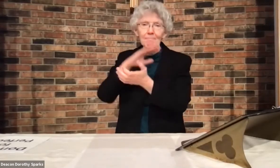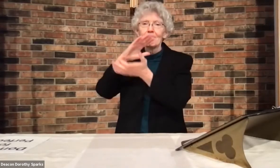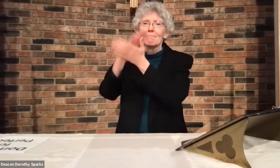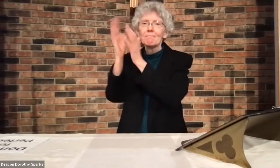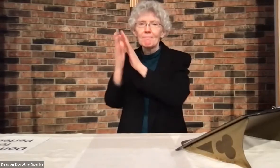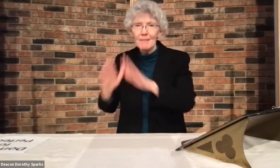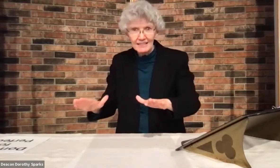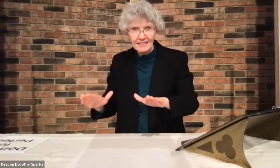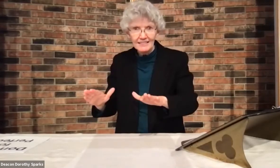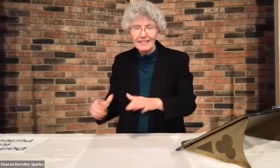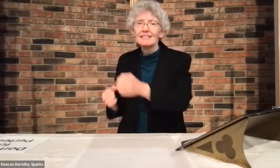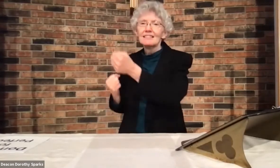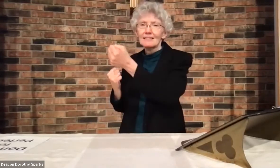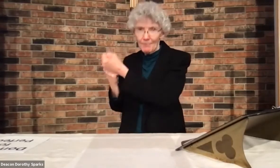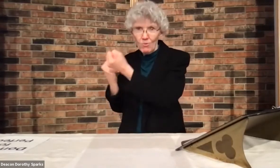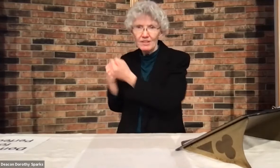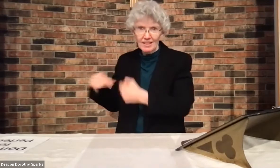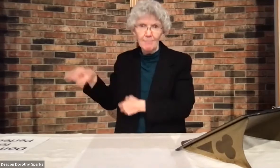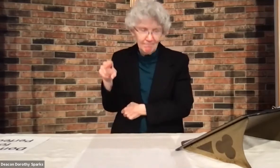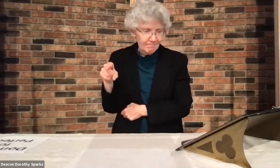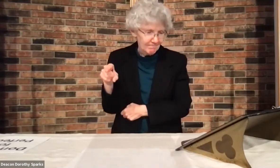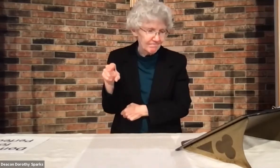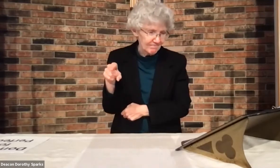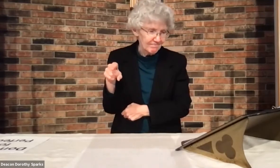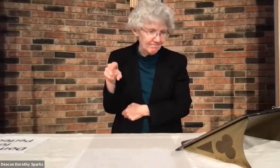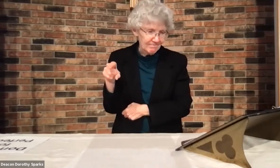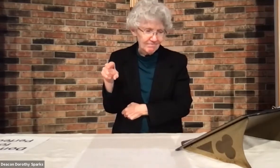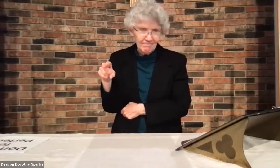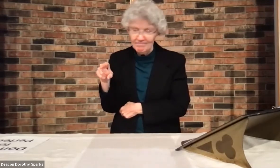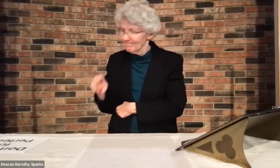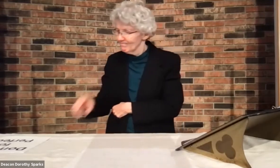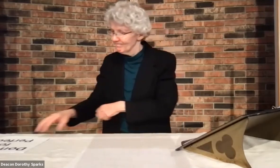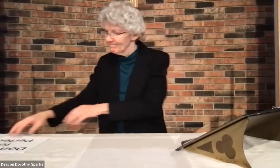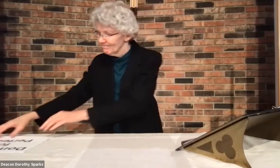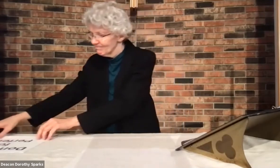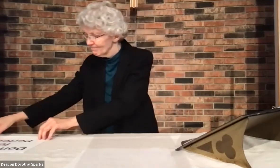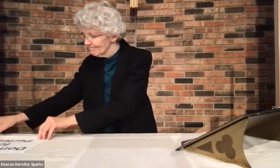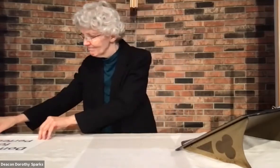to move justice along, to listen to others and to support others